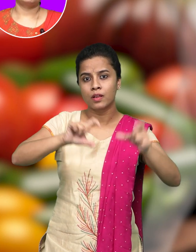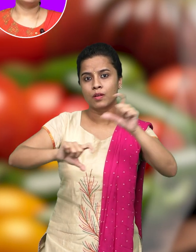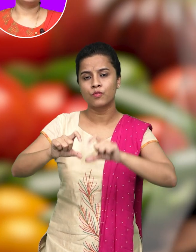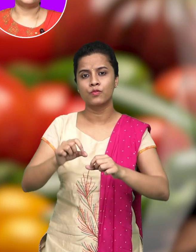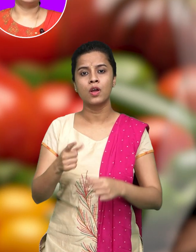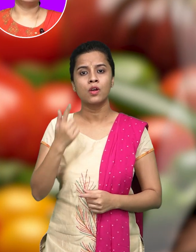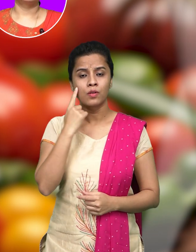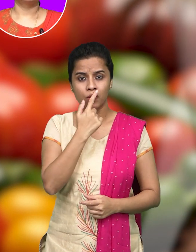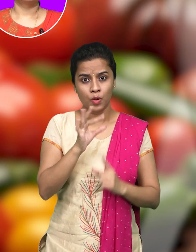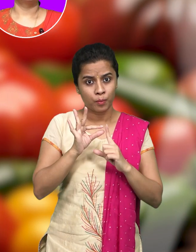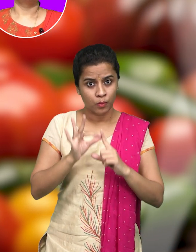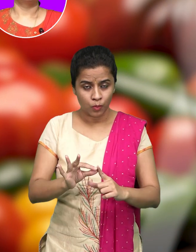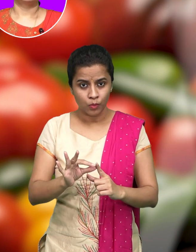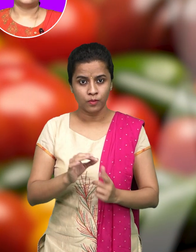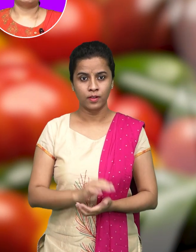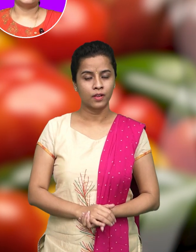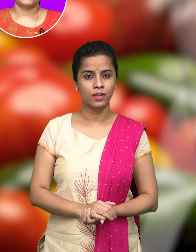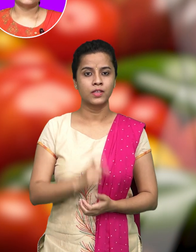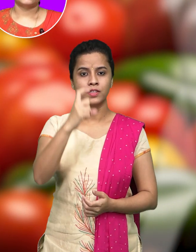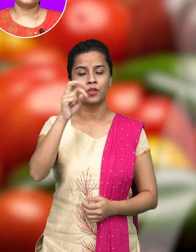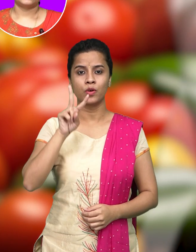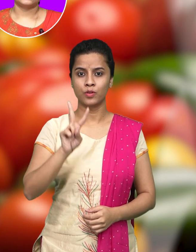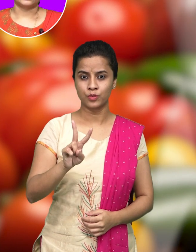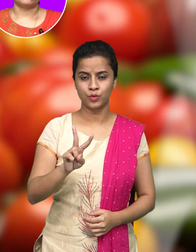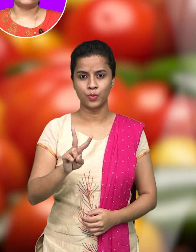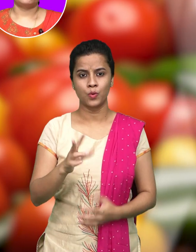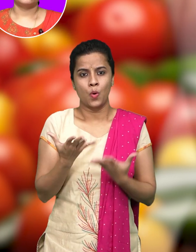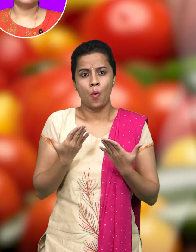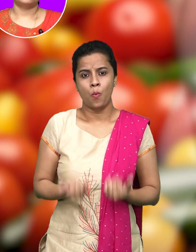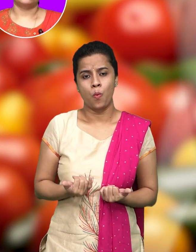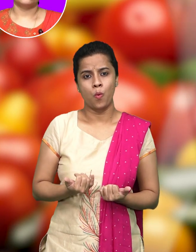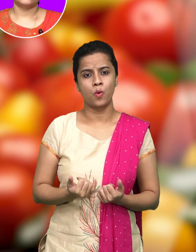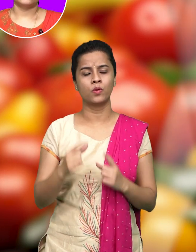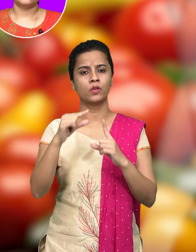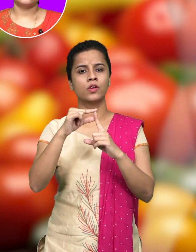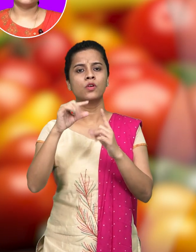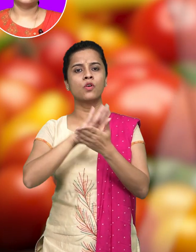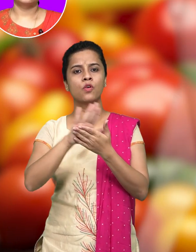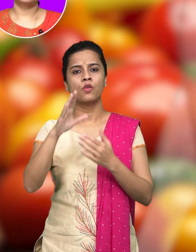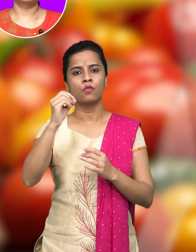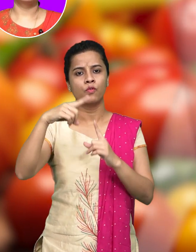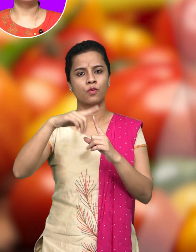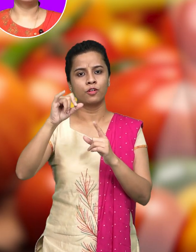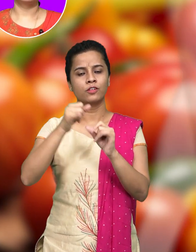experimentally prove that carbon dioxide is required for photosynthesis,